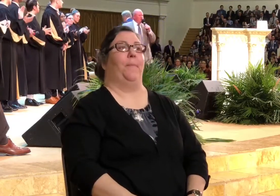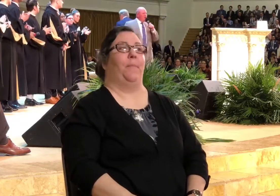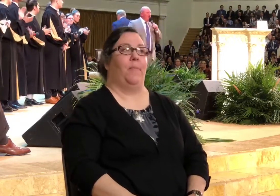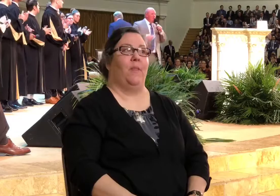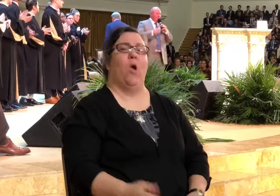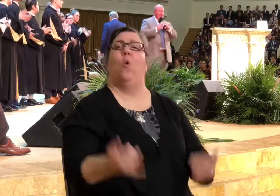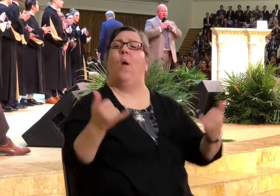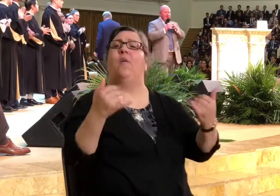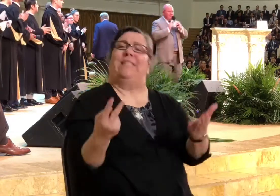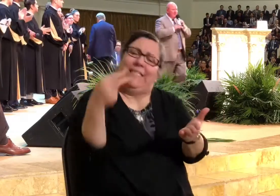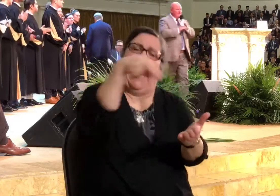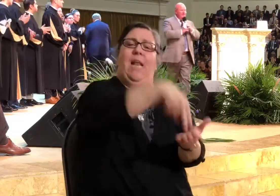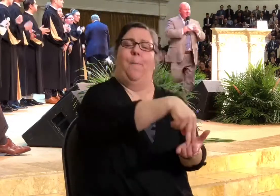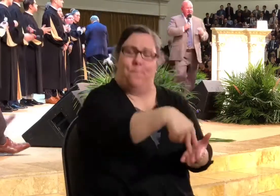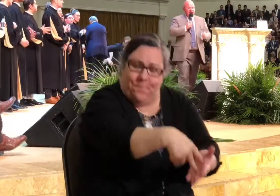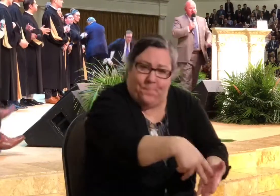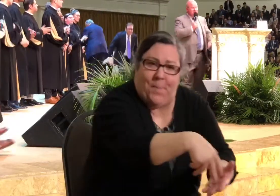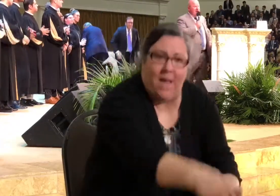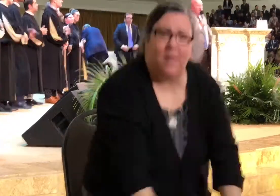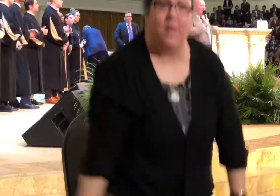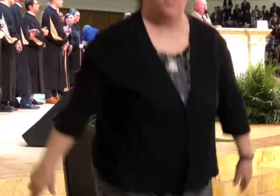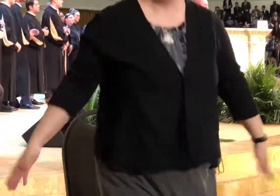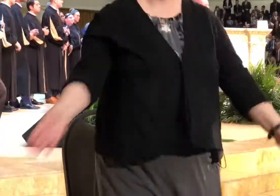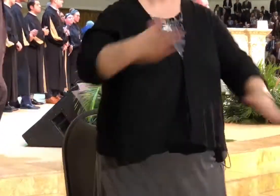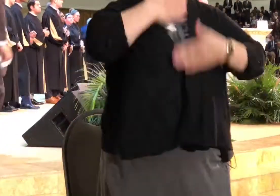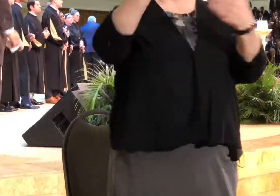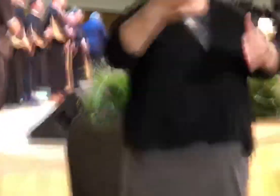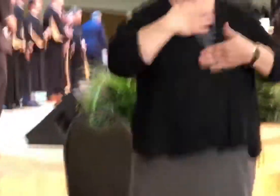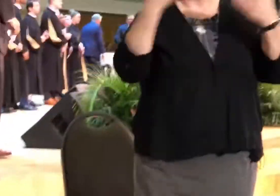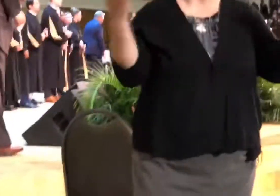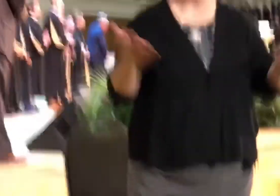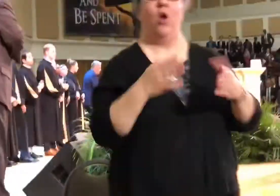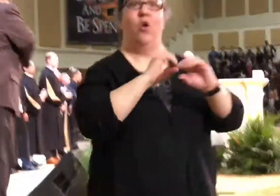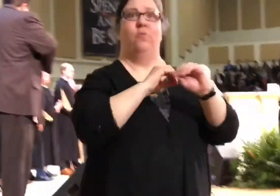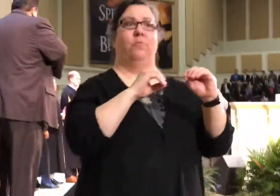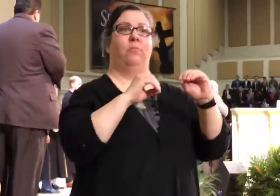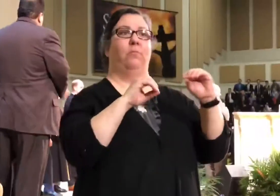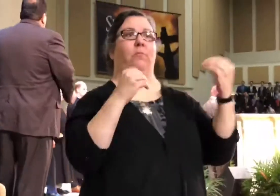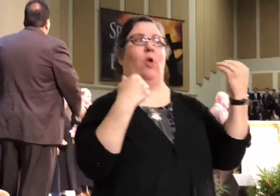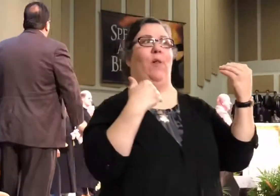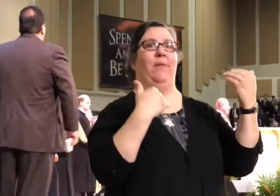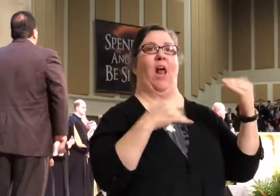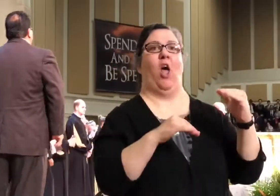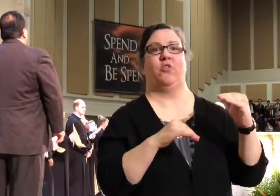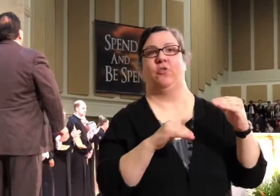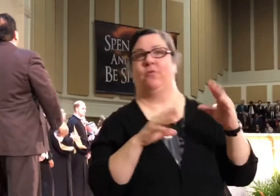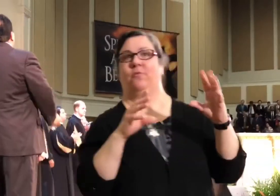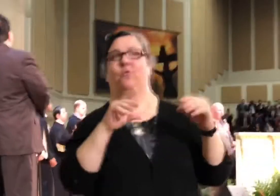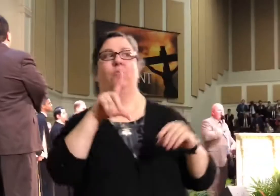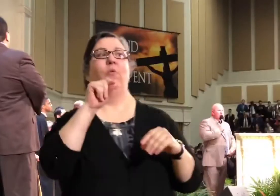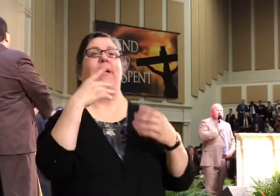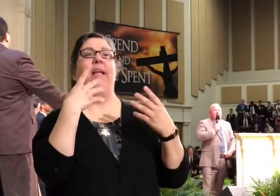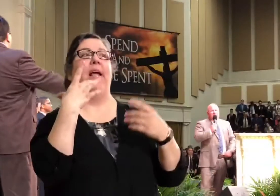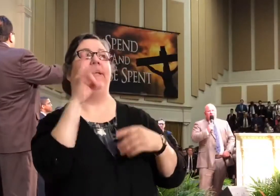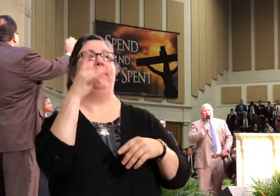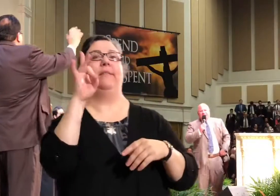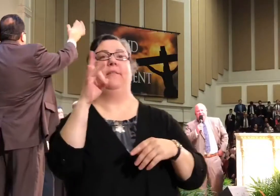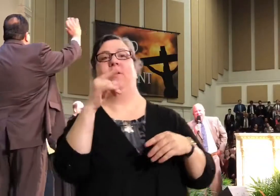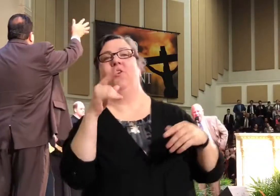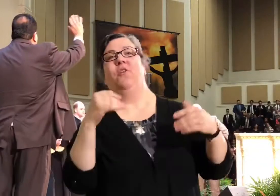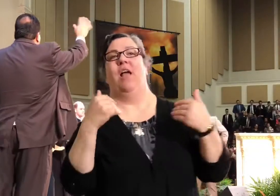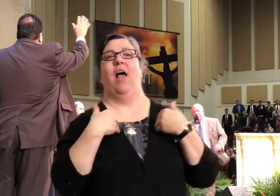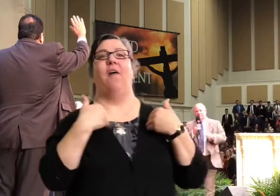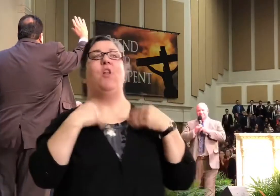Well, why don't you stand on your feet right now? Aren't you happy to be at No Limits 2018? Well, aren't you having a